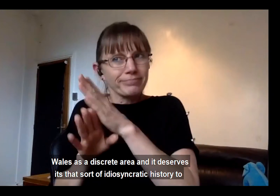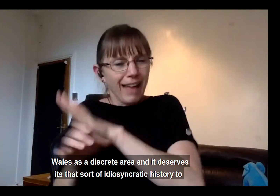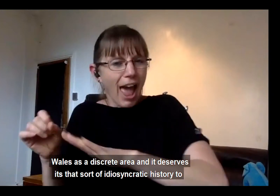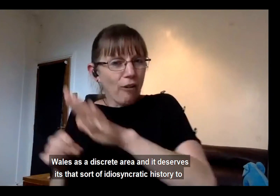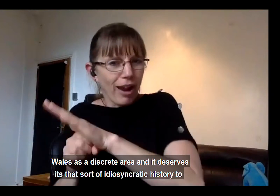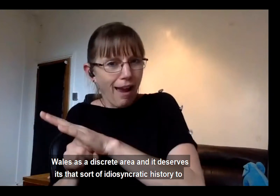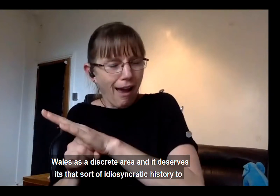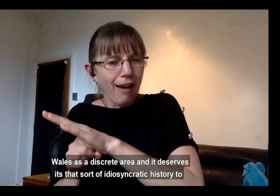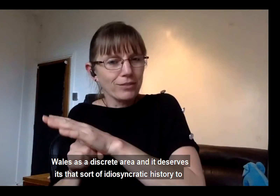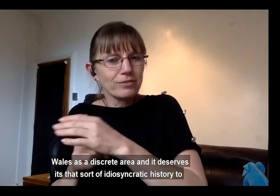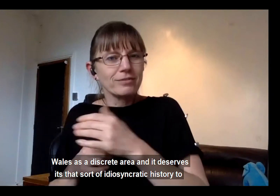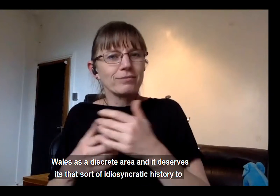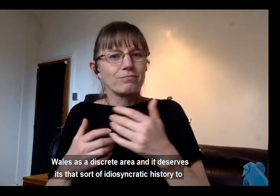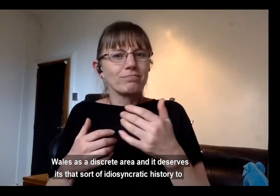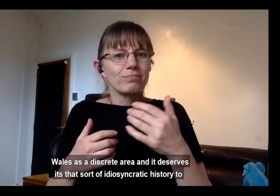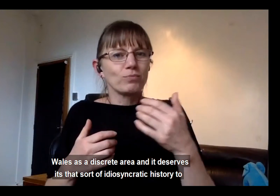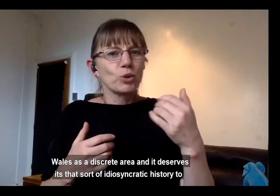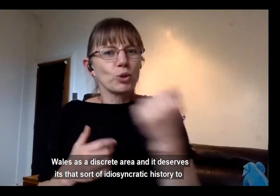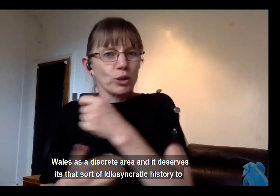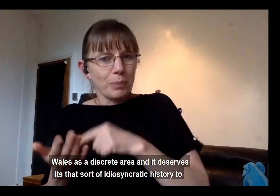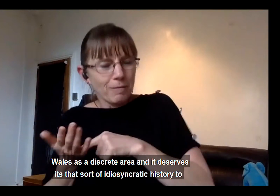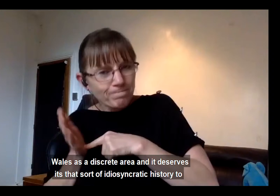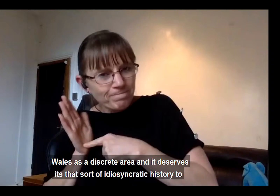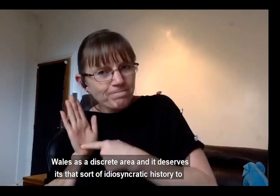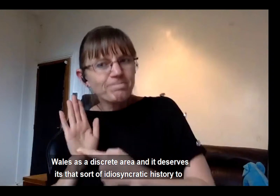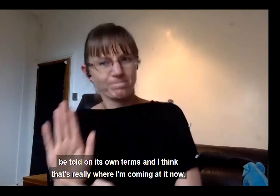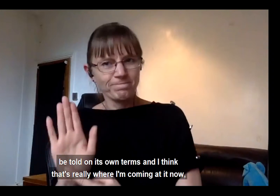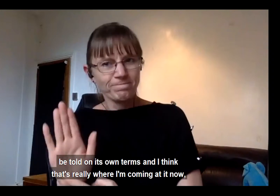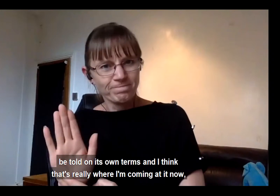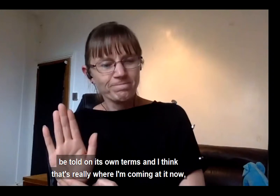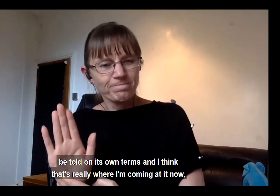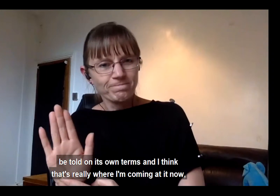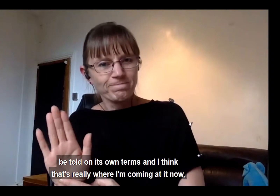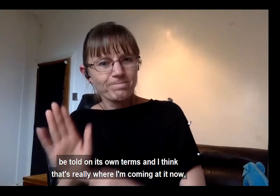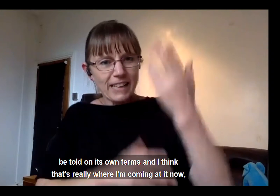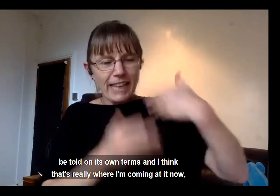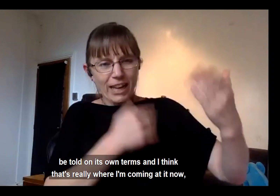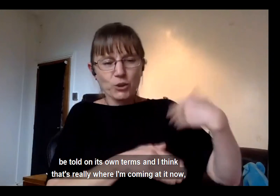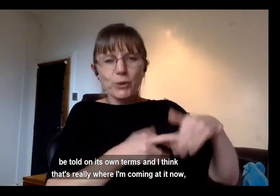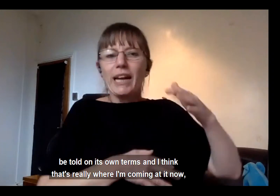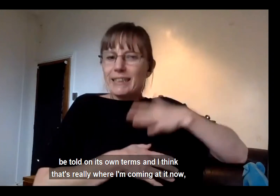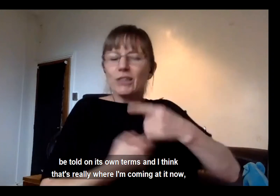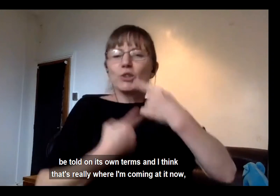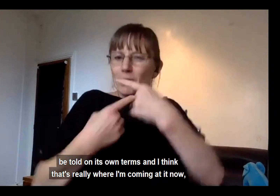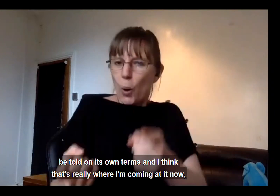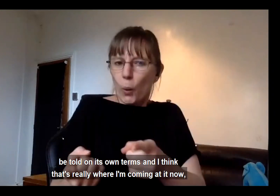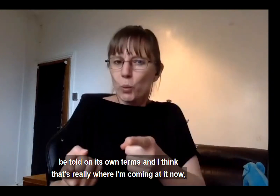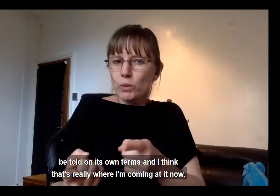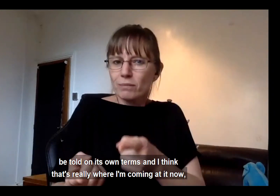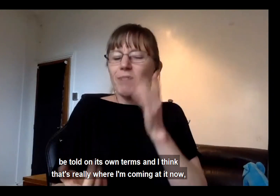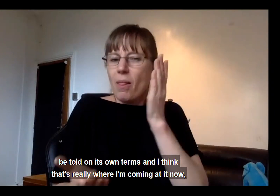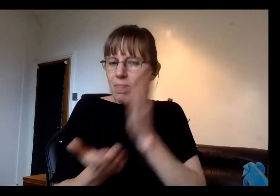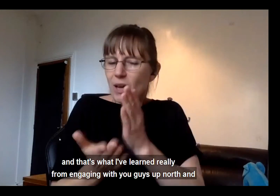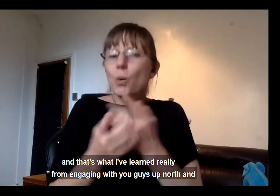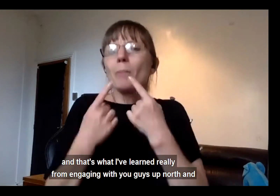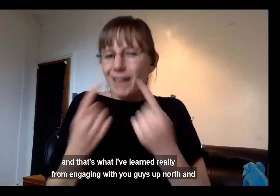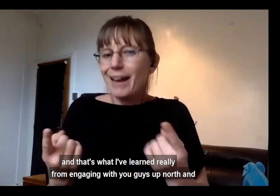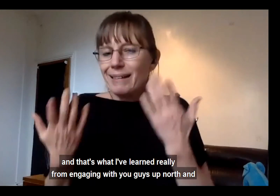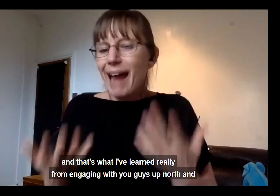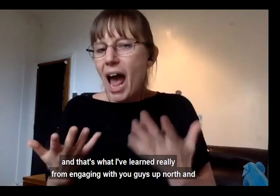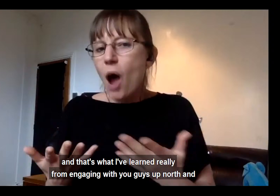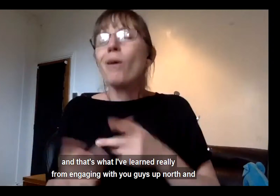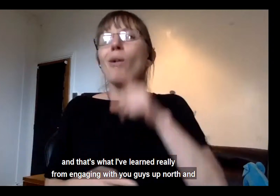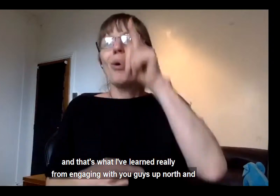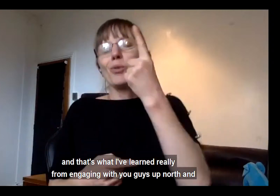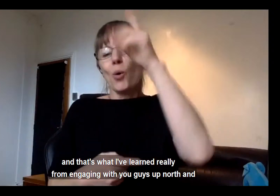deserves that sort of idiosyncratic history to be told on its own terms. And I think that's really where I'm coming at it now. And